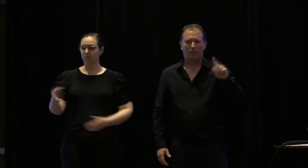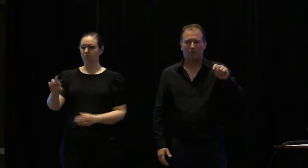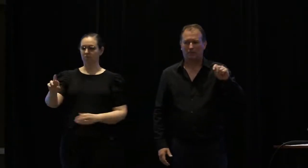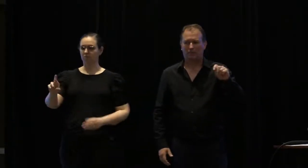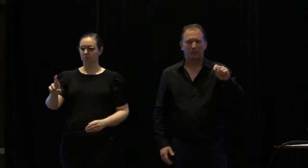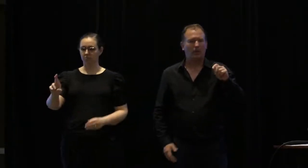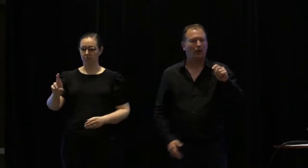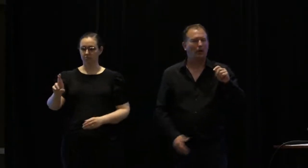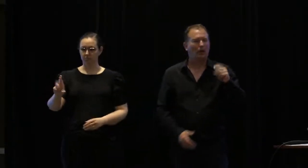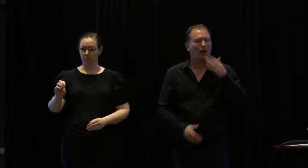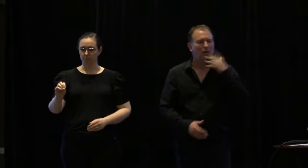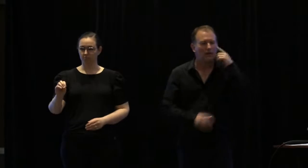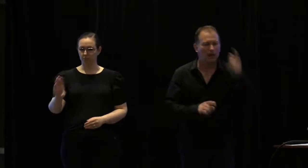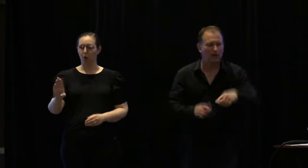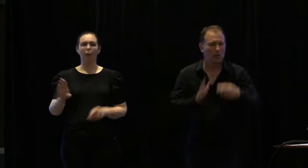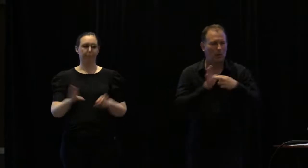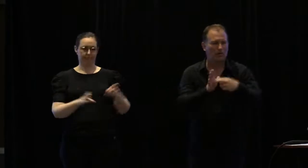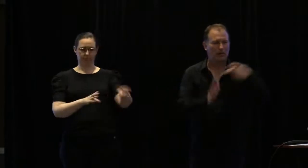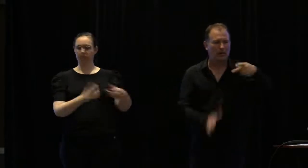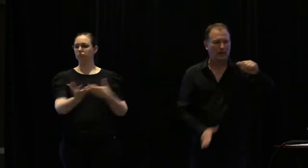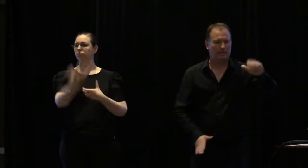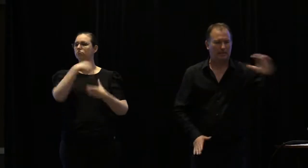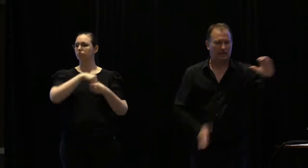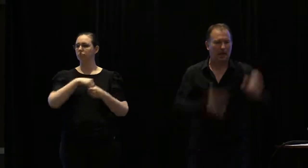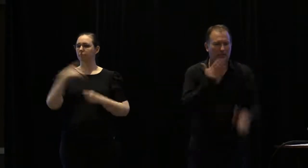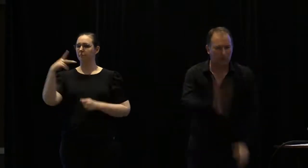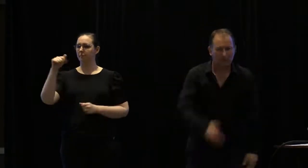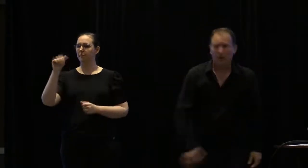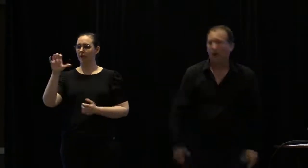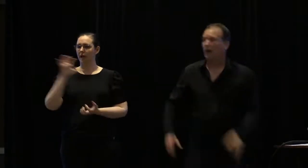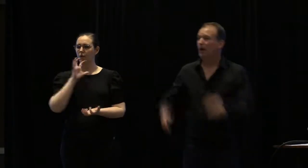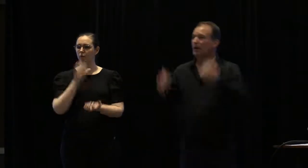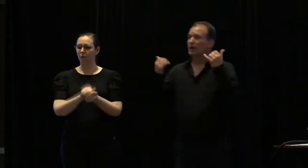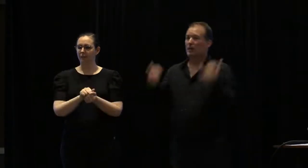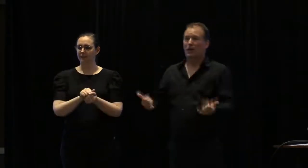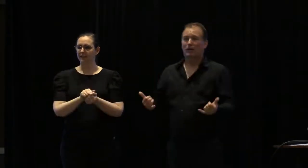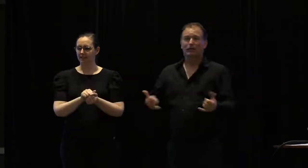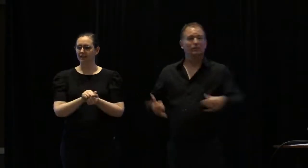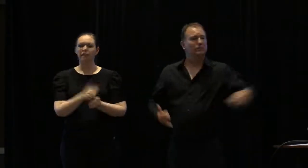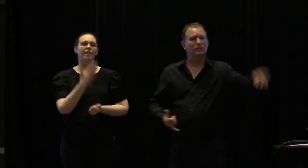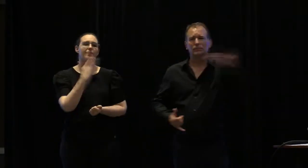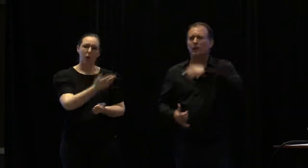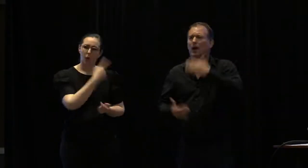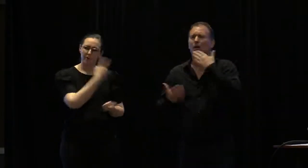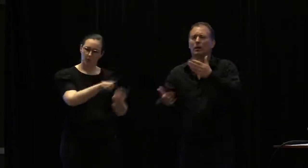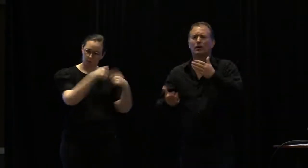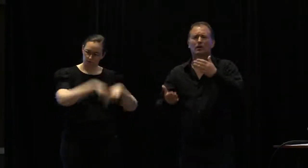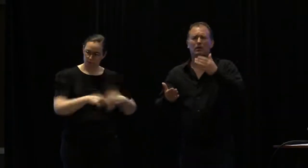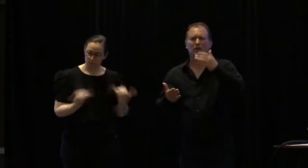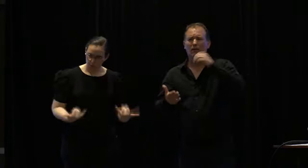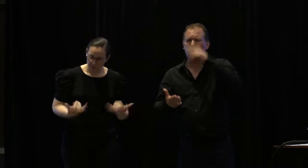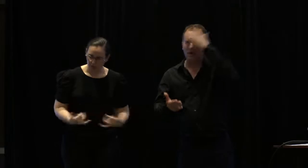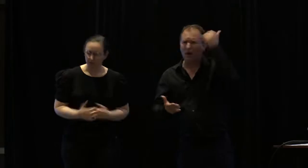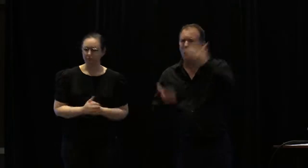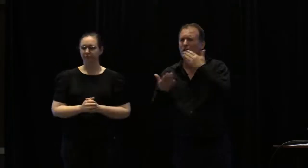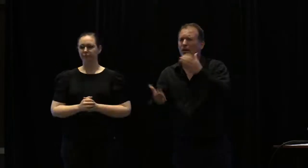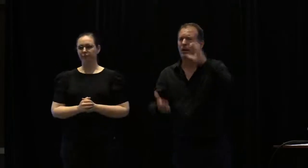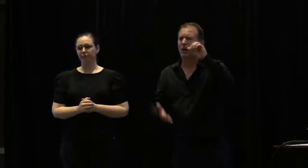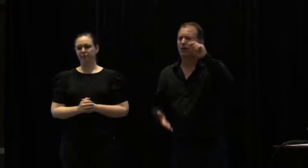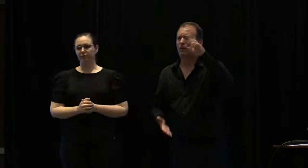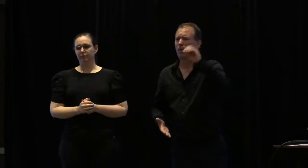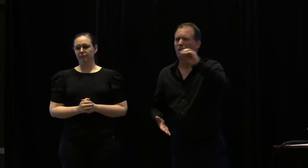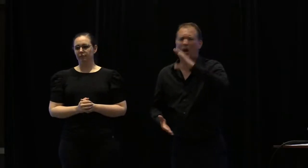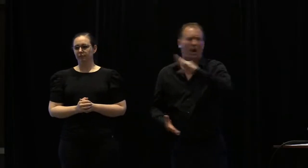Accessibility Committee. So thank you so much for the representation that you bring and for coming tonight.